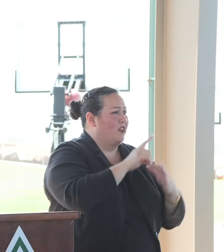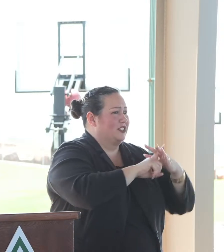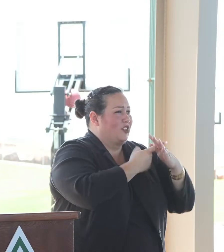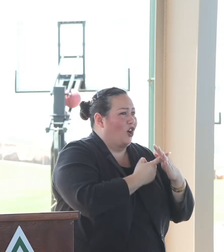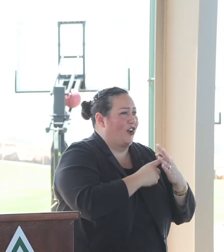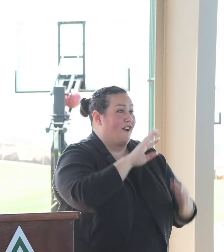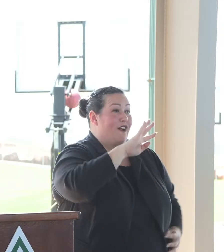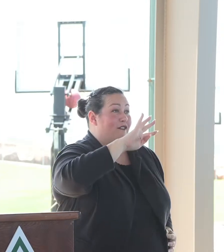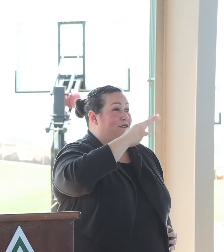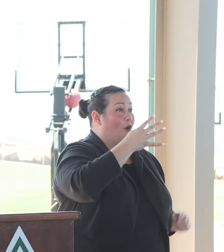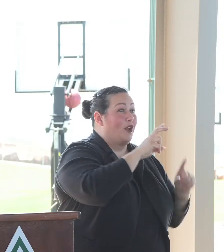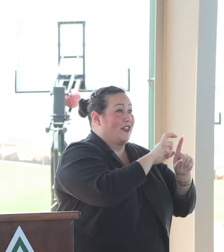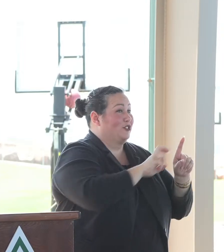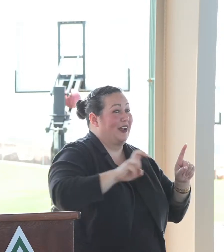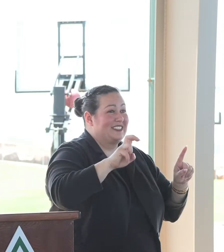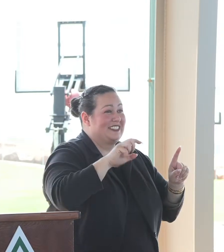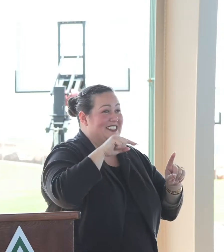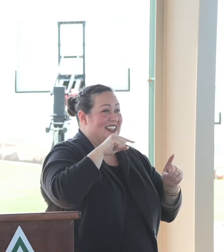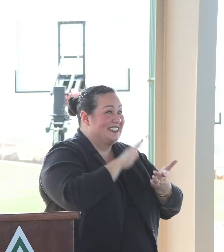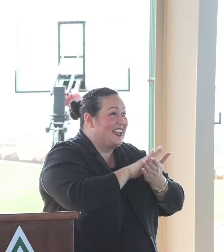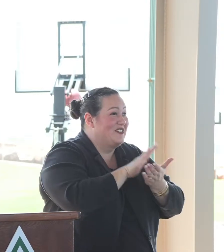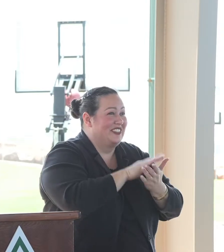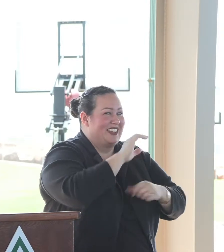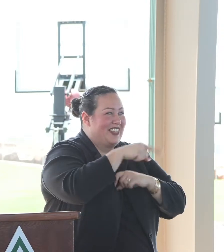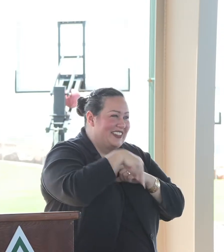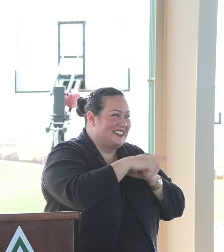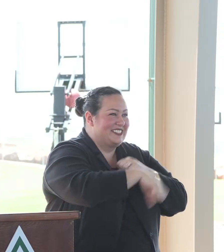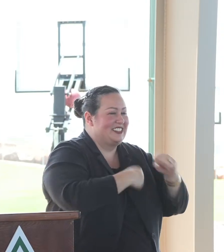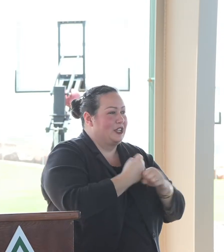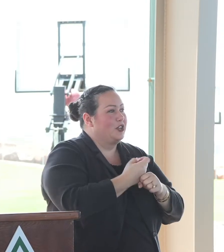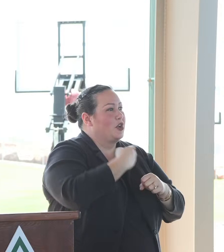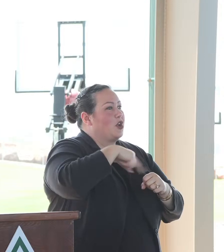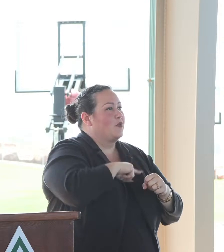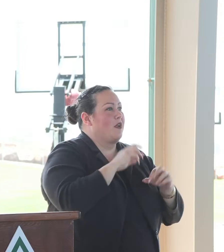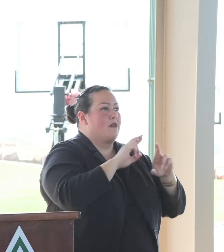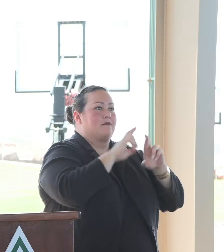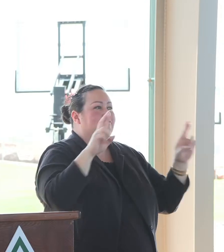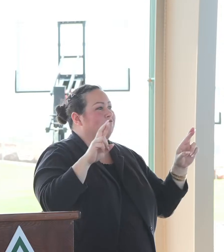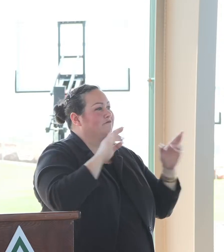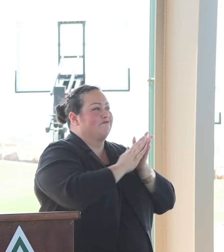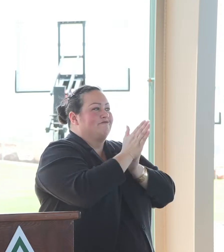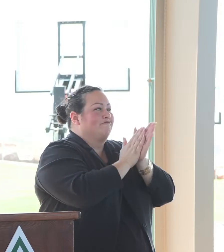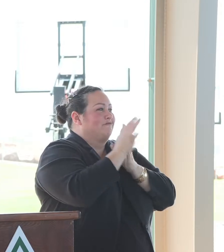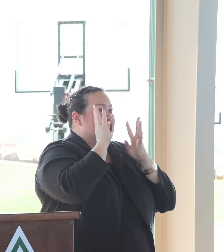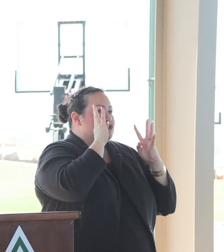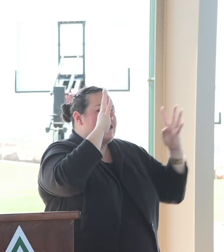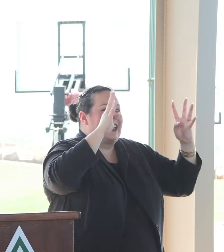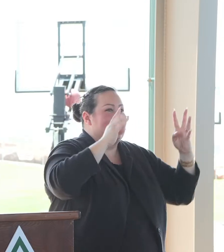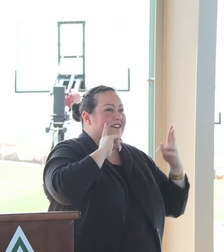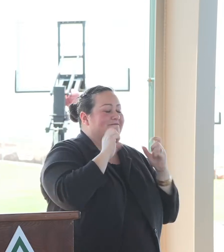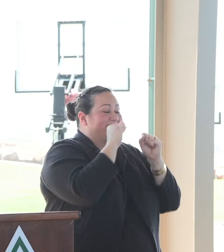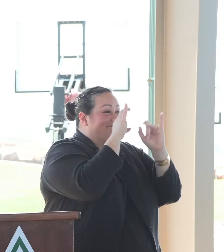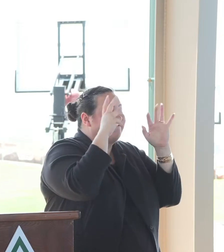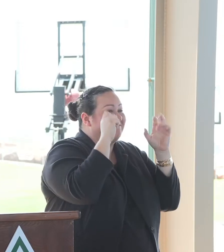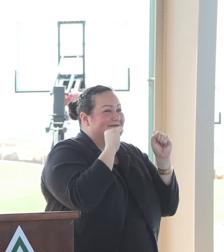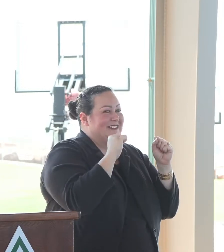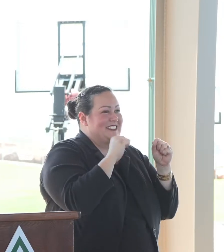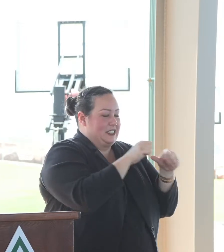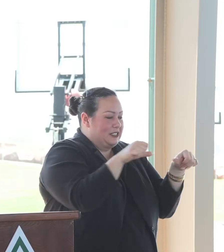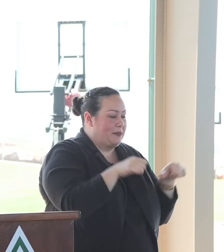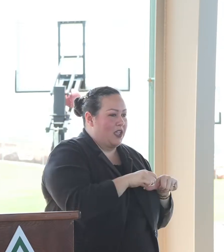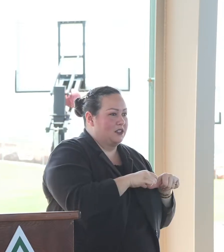have the opportunity to create an amazing space for our whole school community. Through the 3 previous